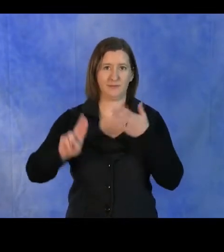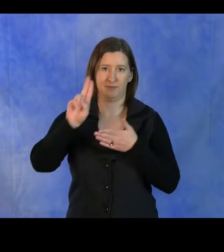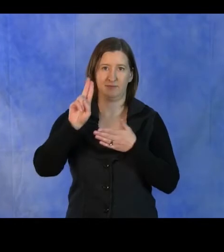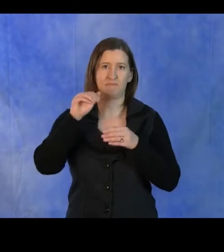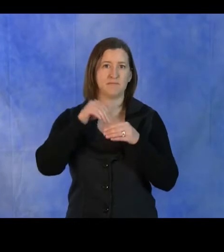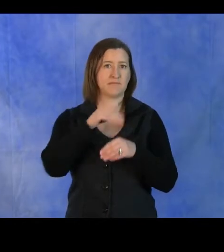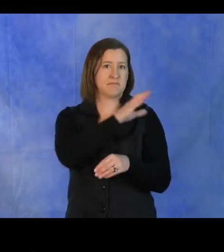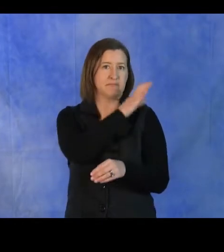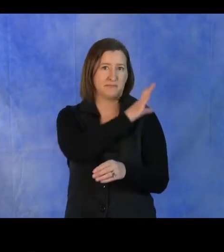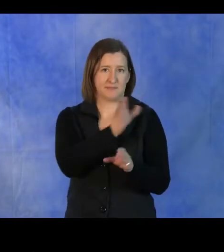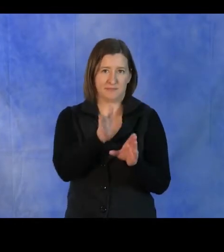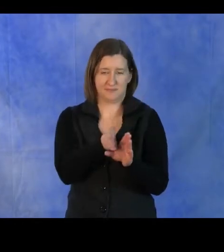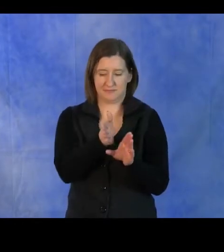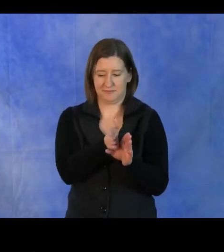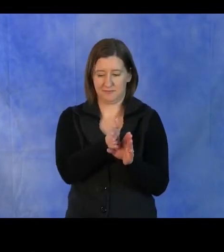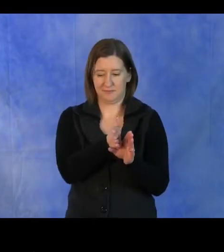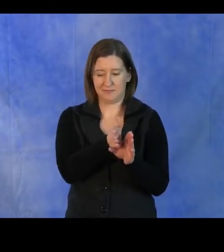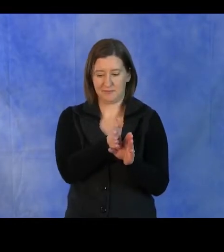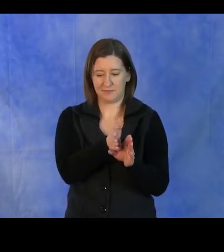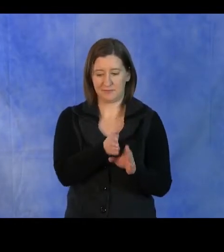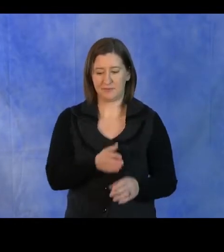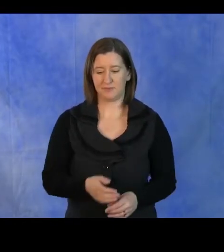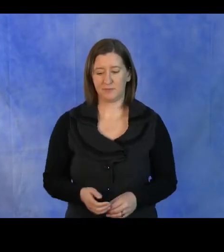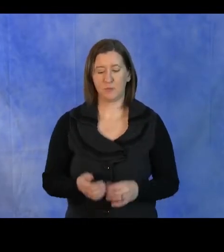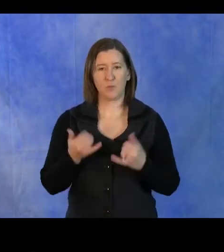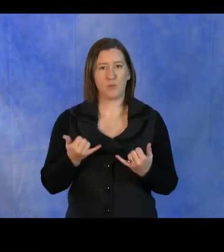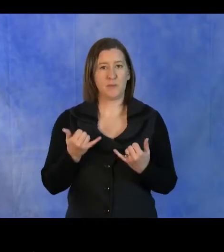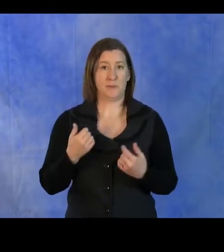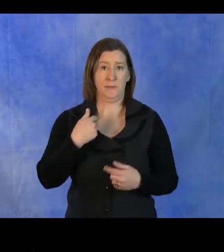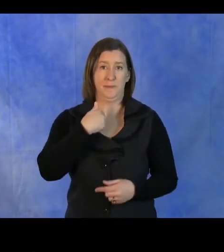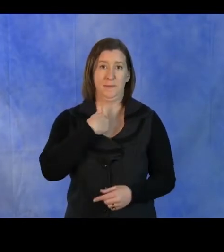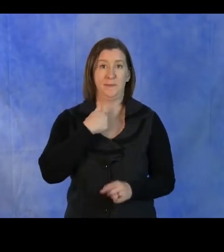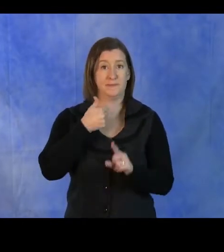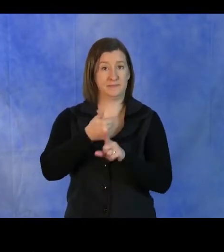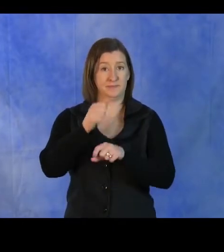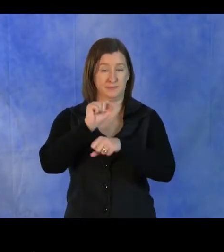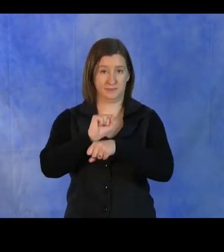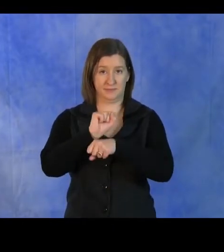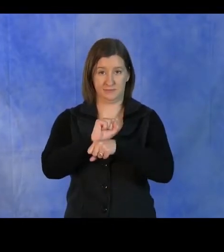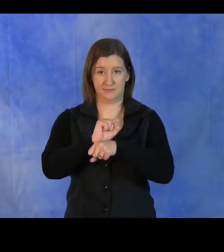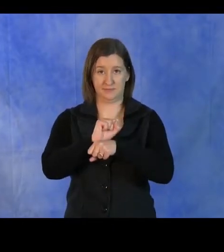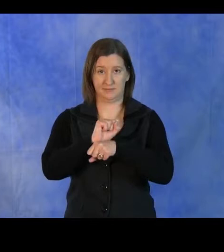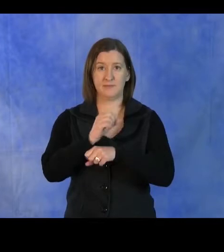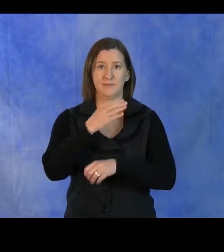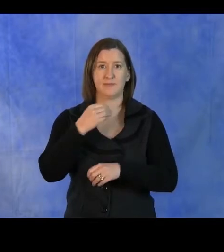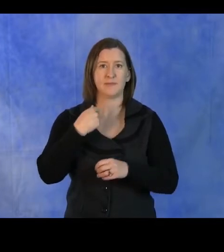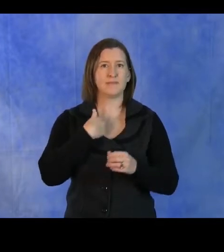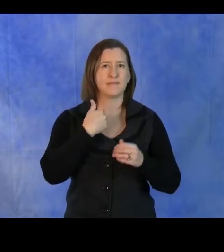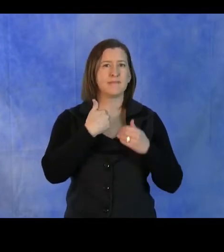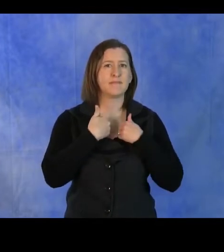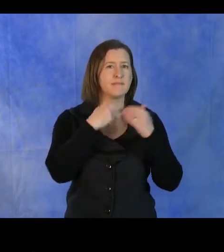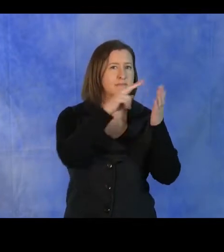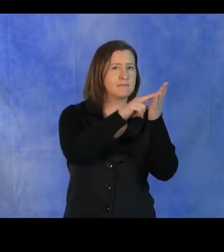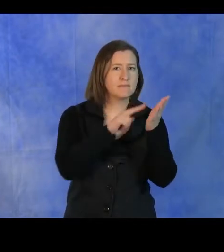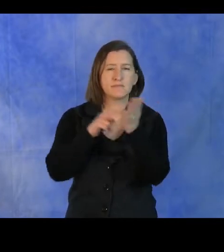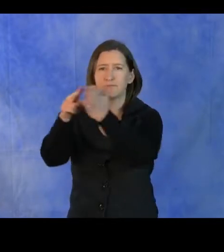I got my PhD from Gallaudet University in clinical psychology, and right now